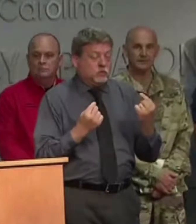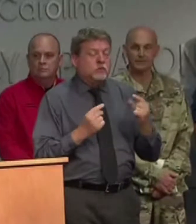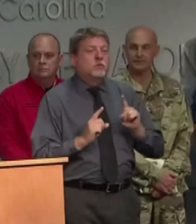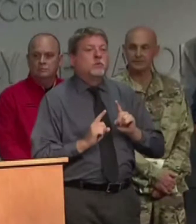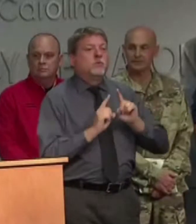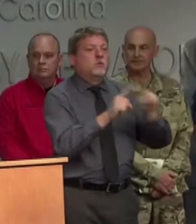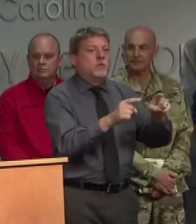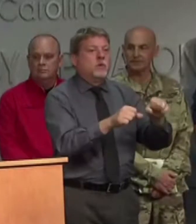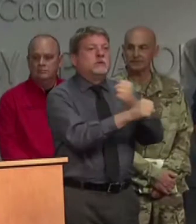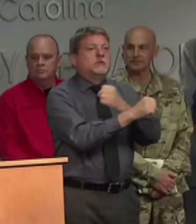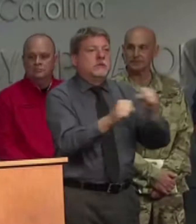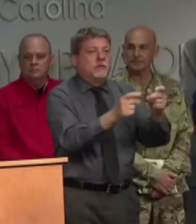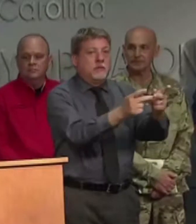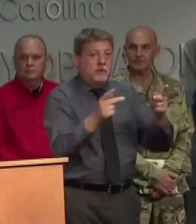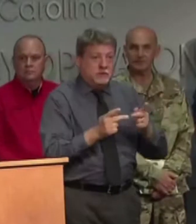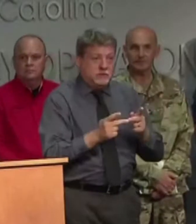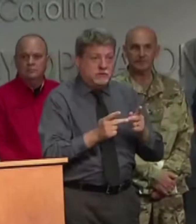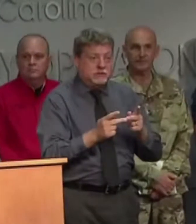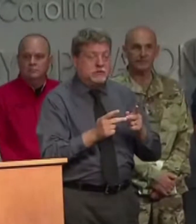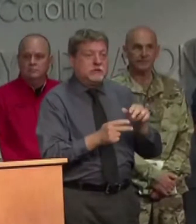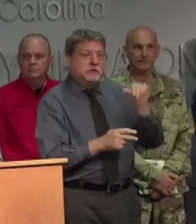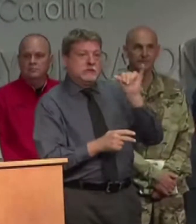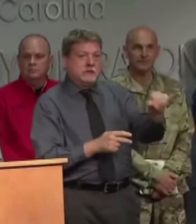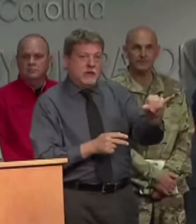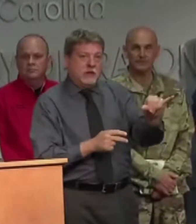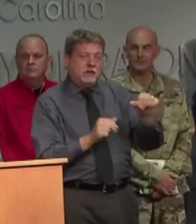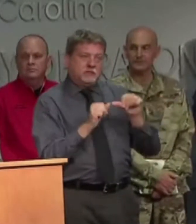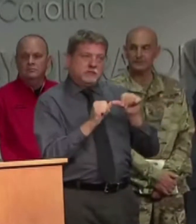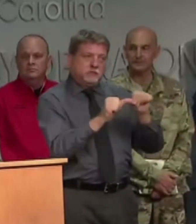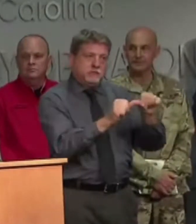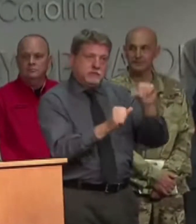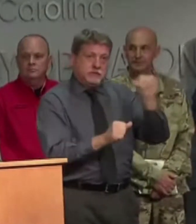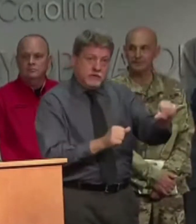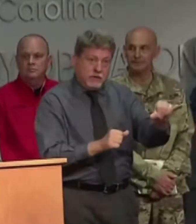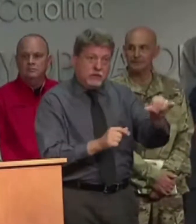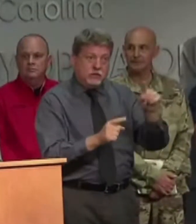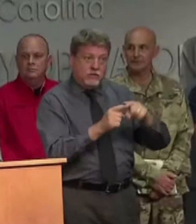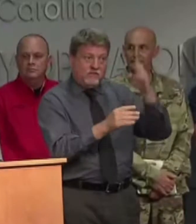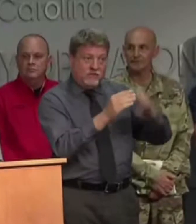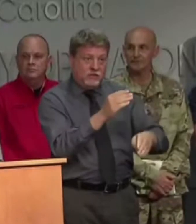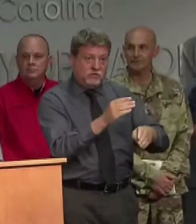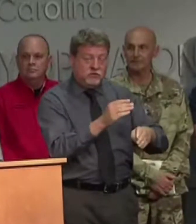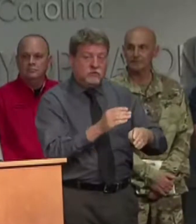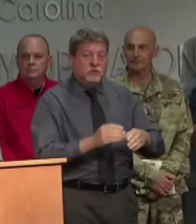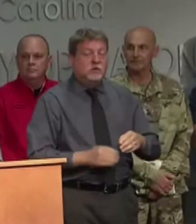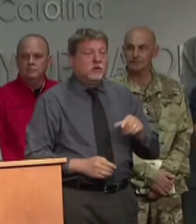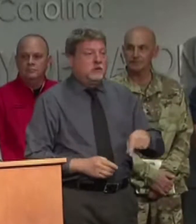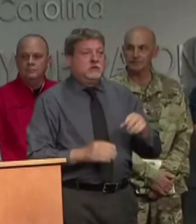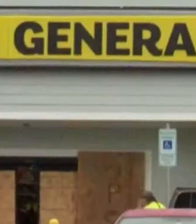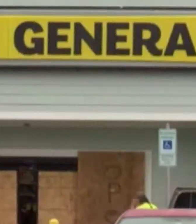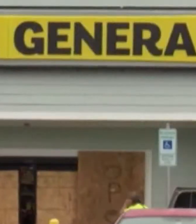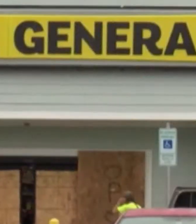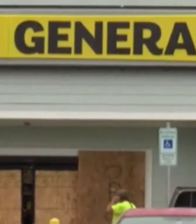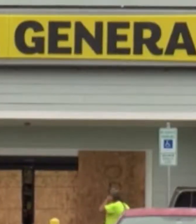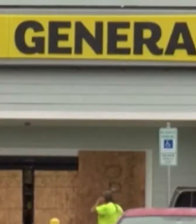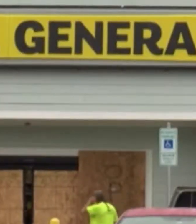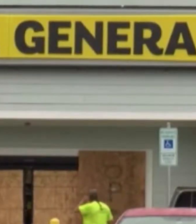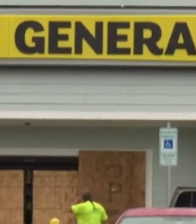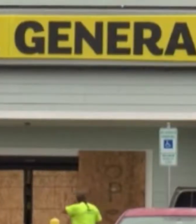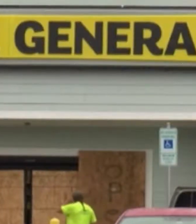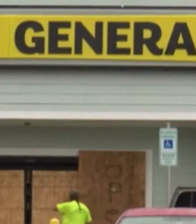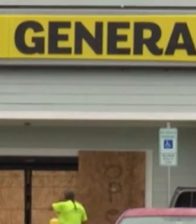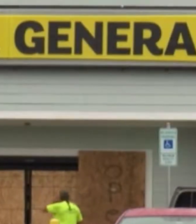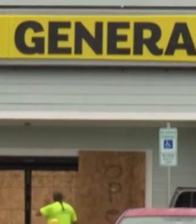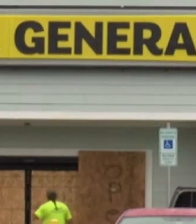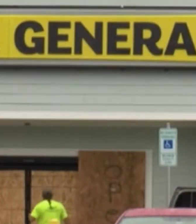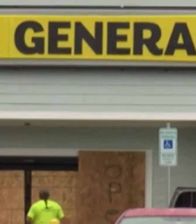guard down. This won't be a brush by, whether it comes ashore or not. And Dorian